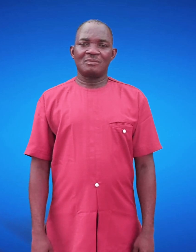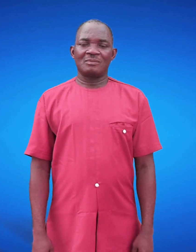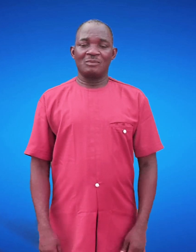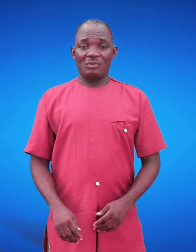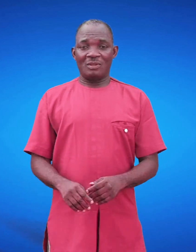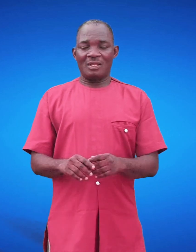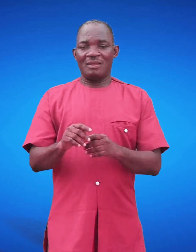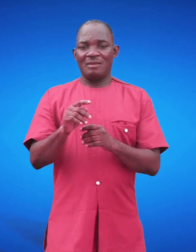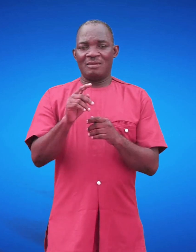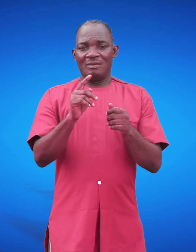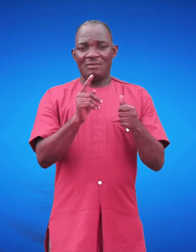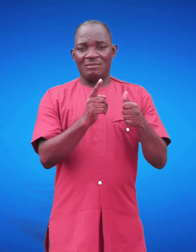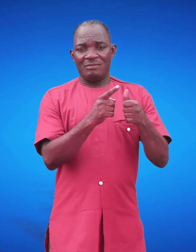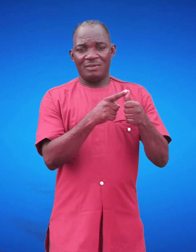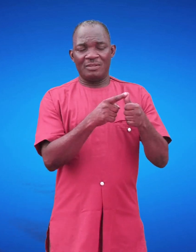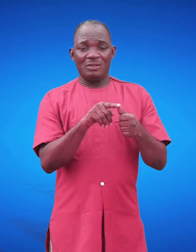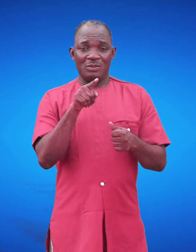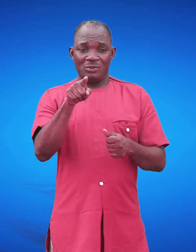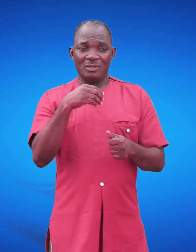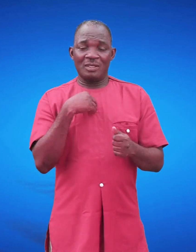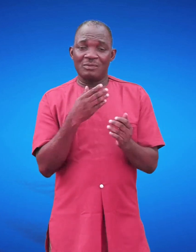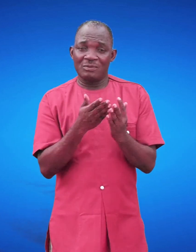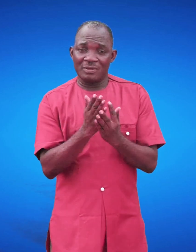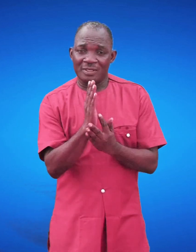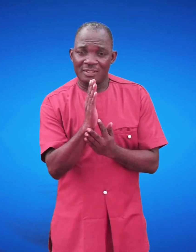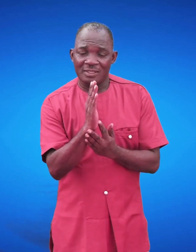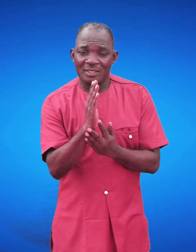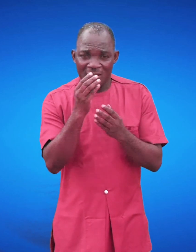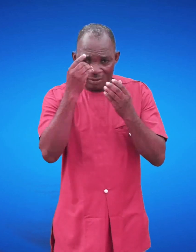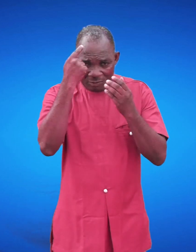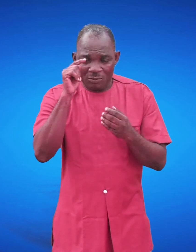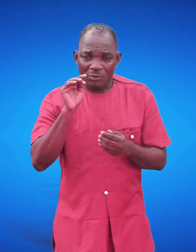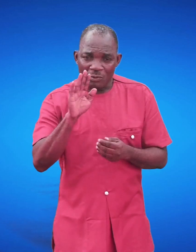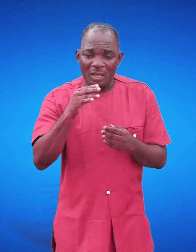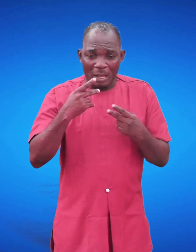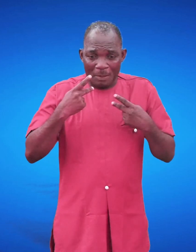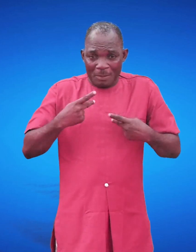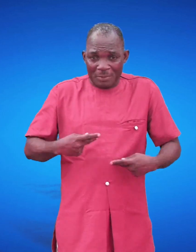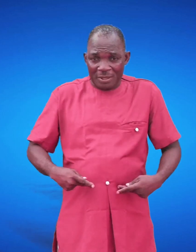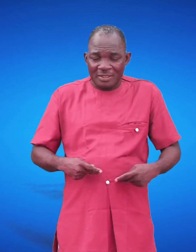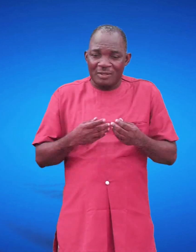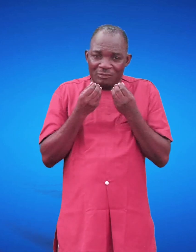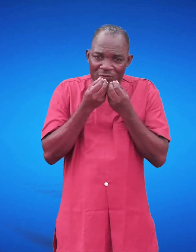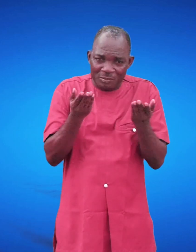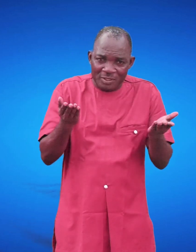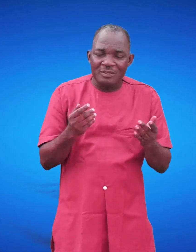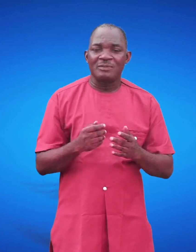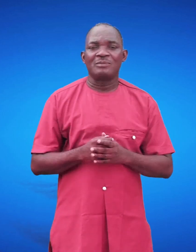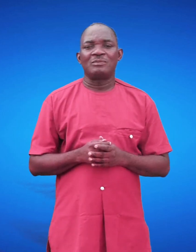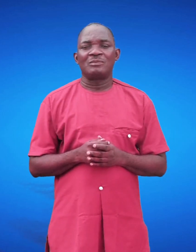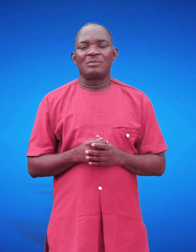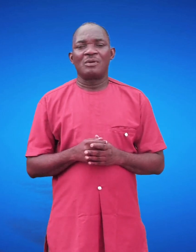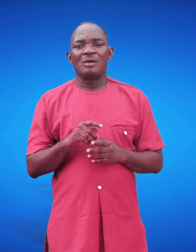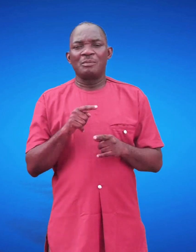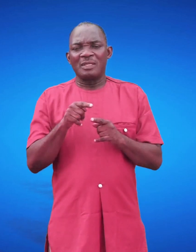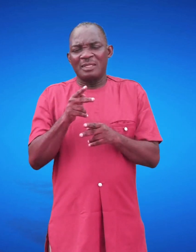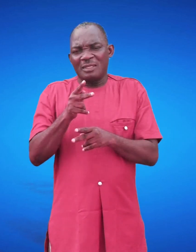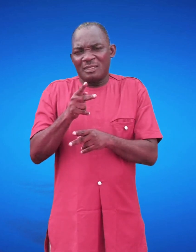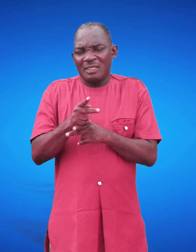1. You have the right for your personal information to be kept